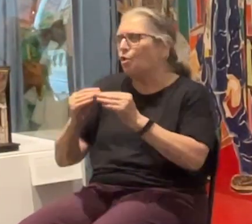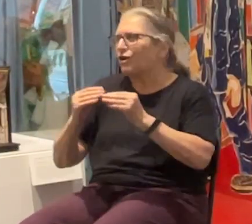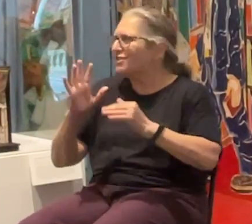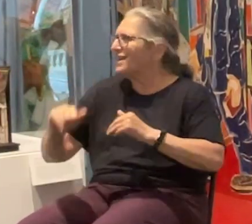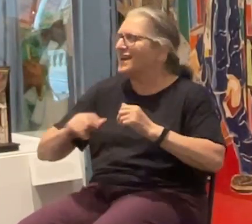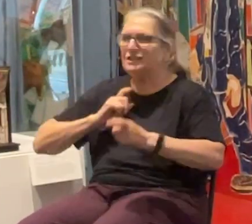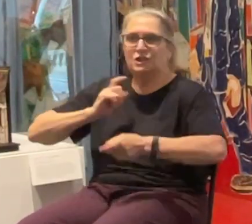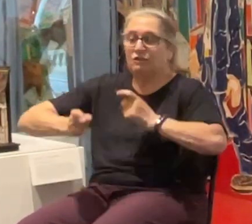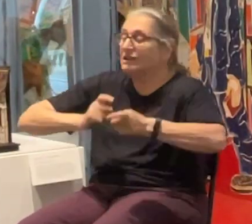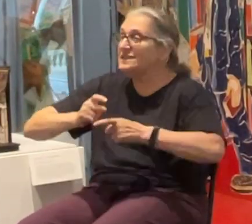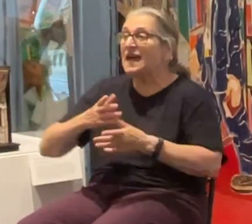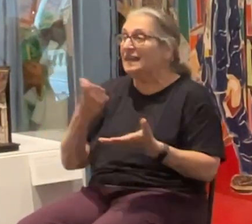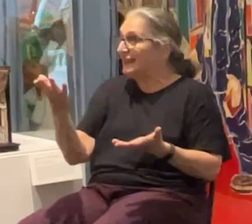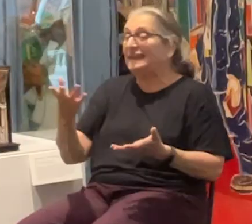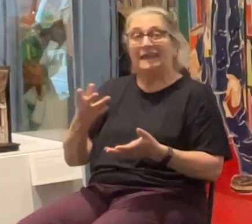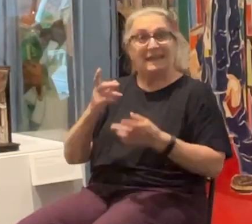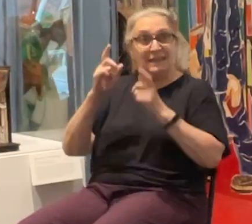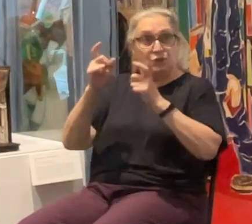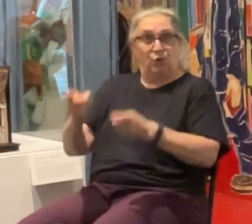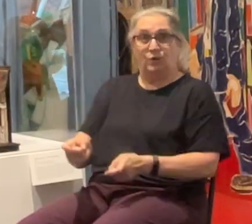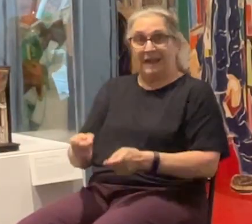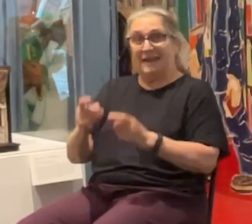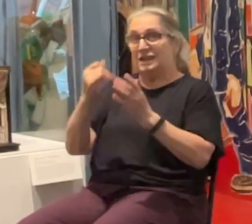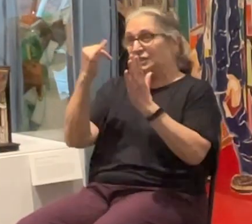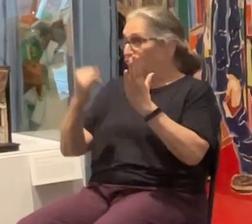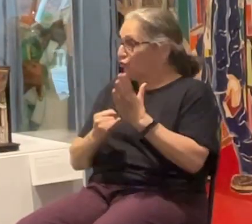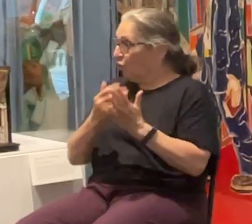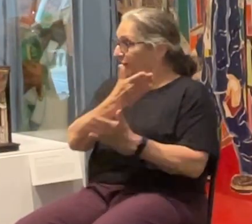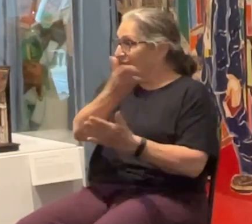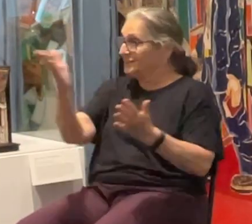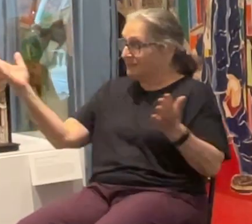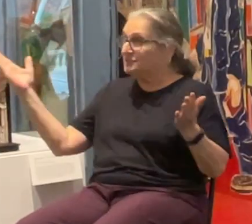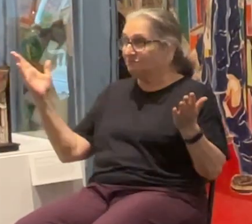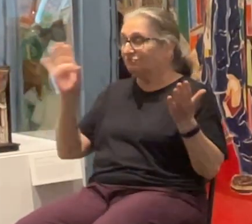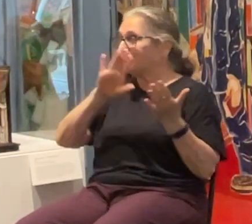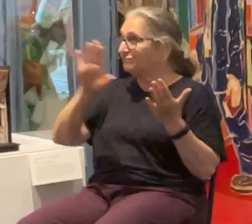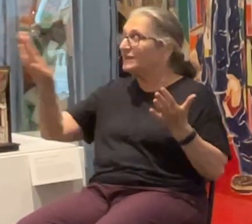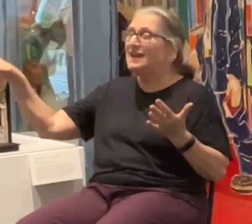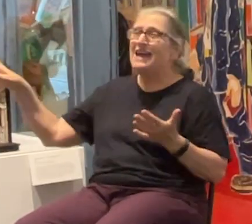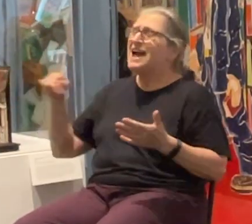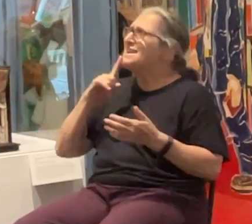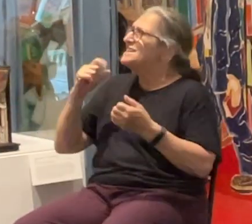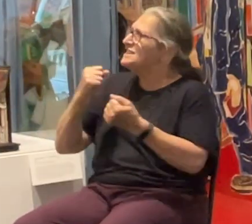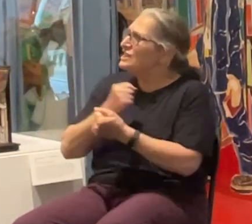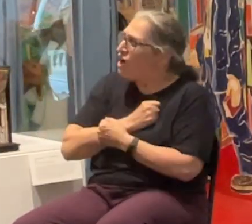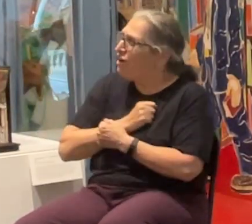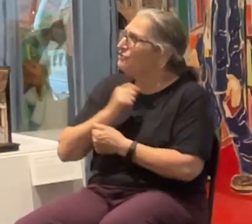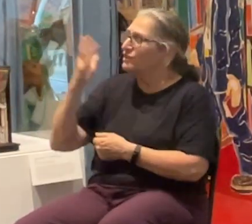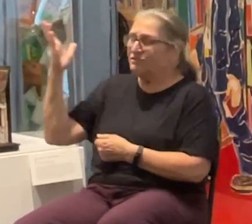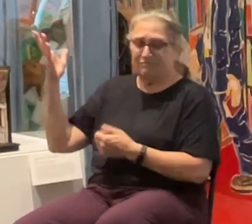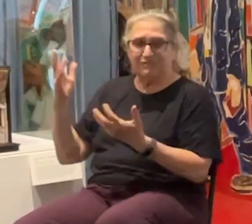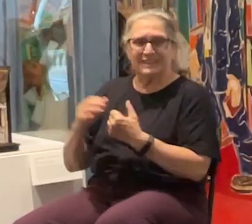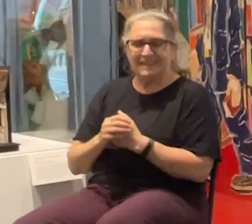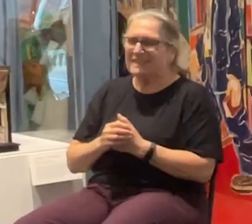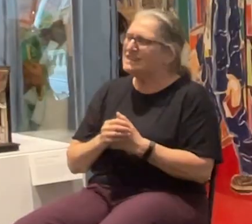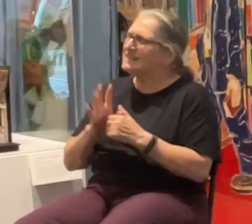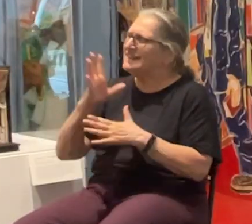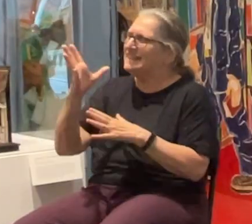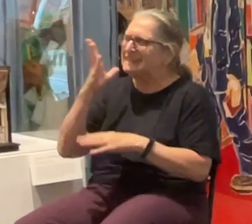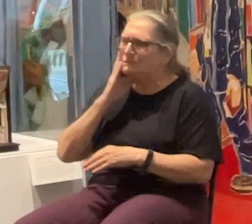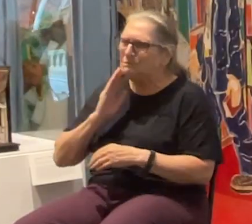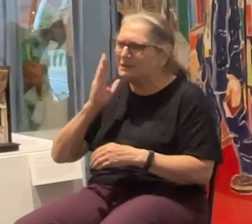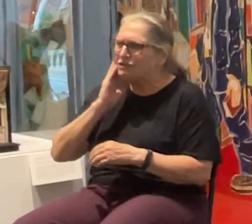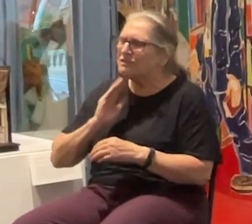donating these drawings, but just in his time and in his love of this bookstore and in his sharing of all his